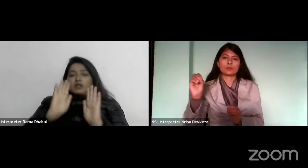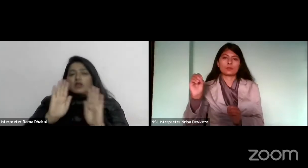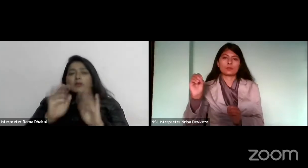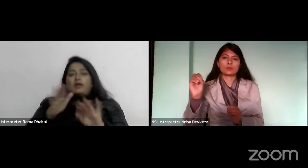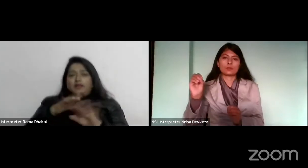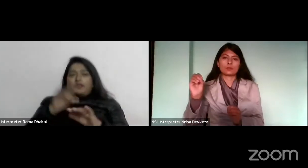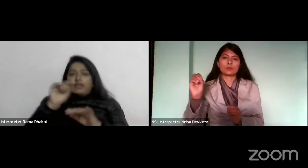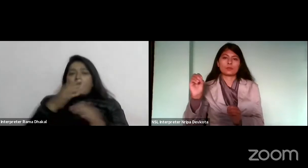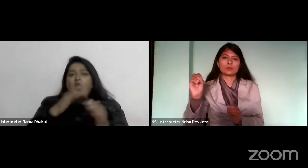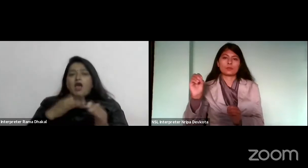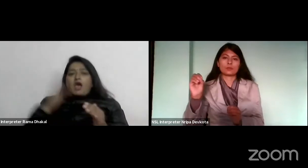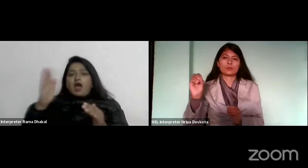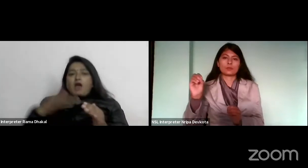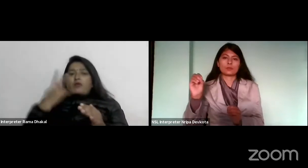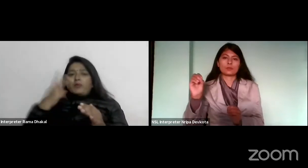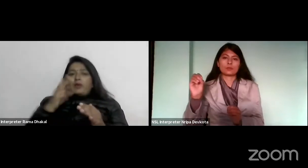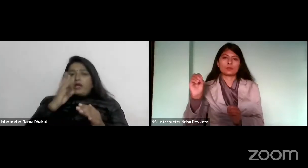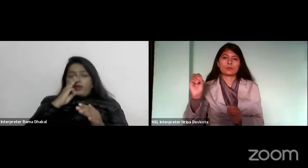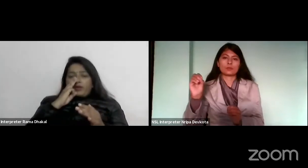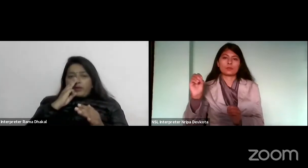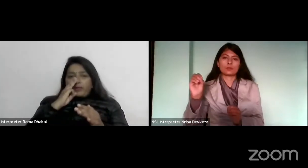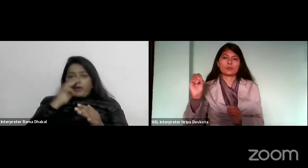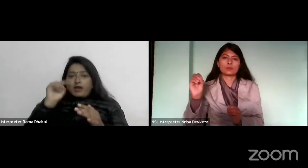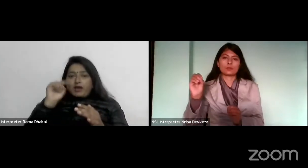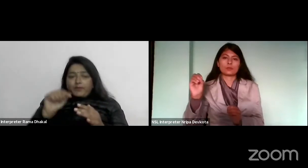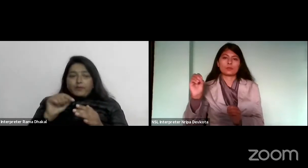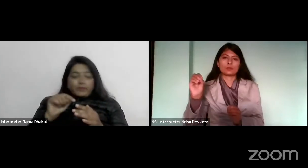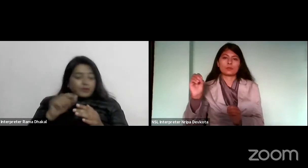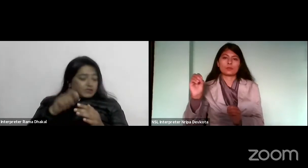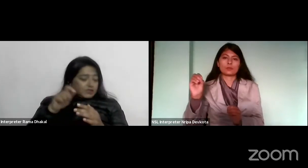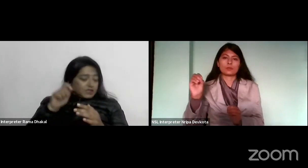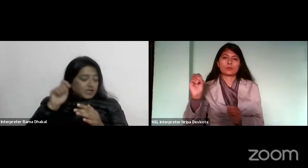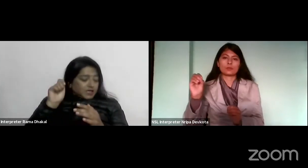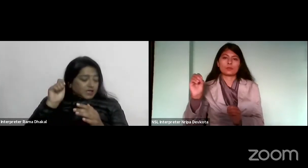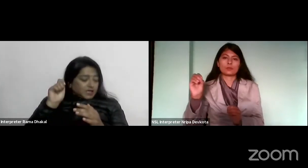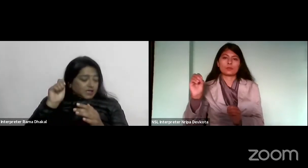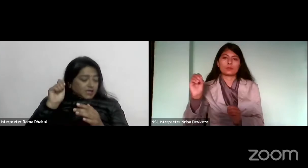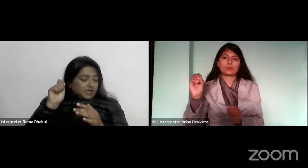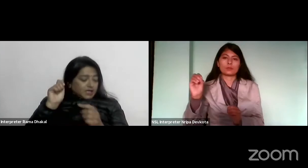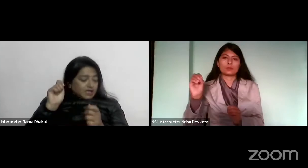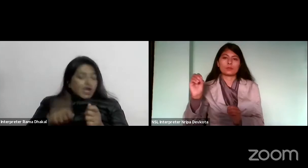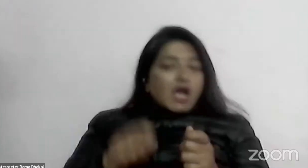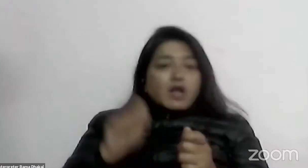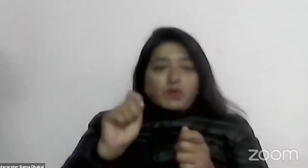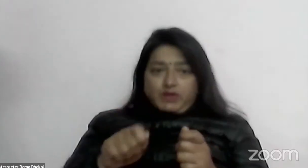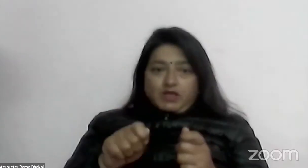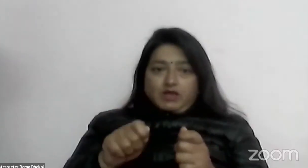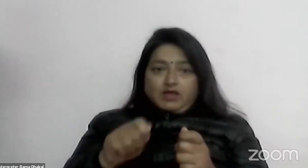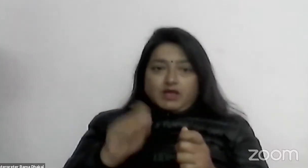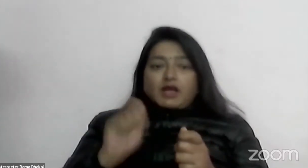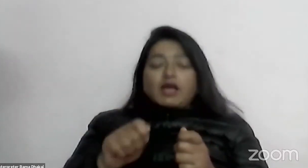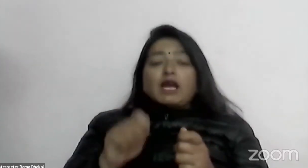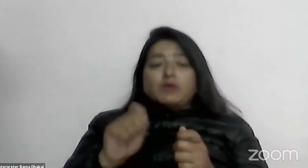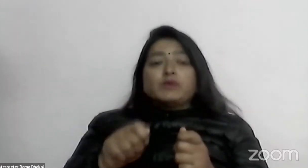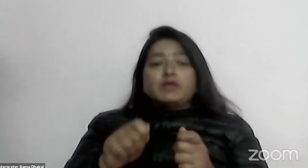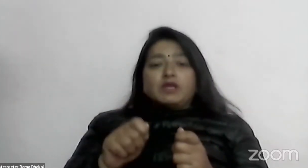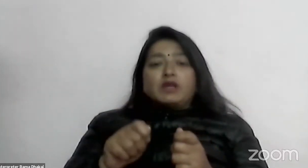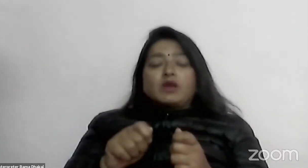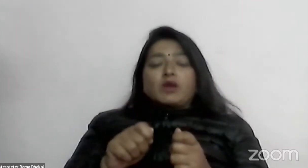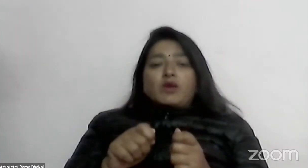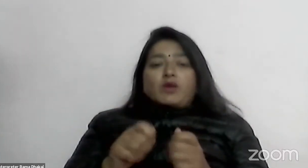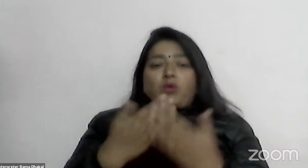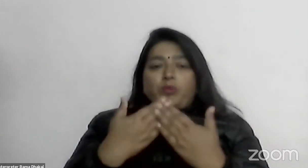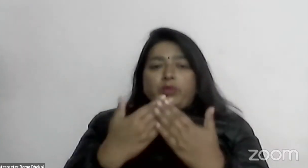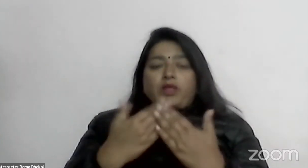here. I think, you know, as a lawyer, from a lawyer's perspective, it was very interesting to see what this GR